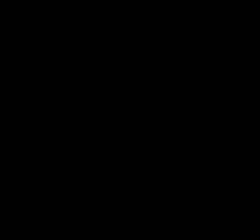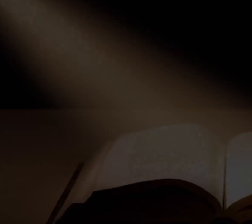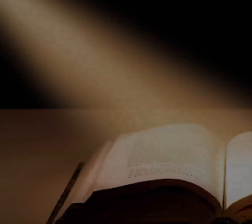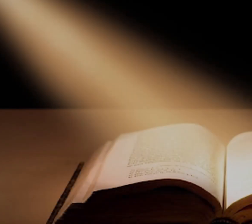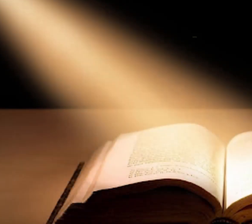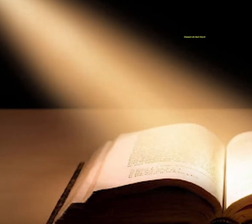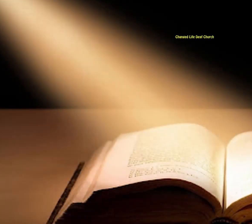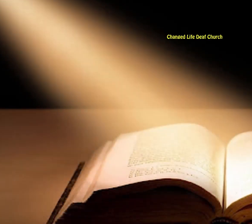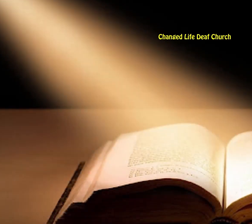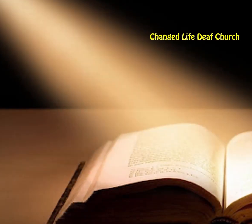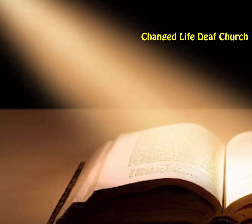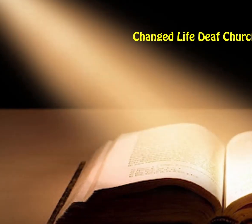Thank